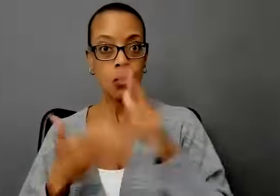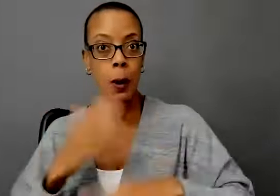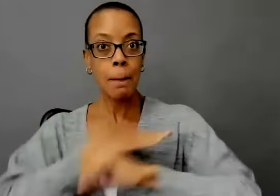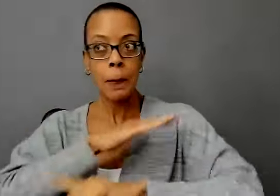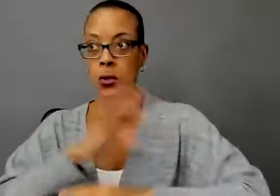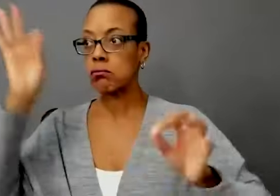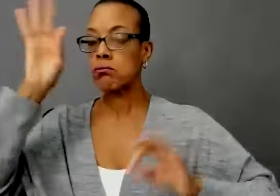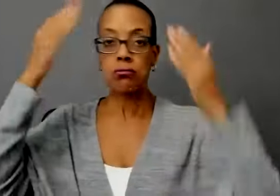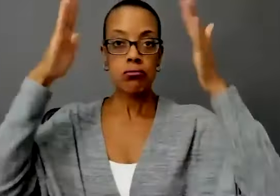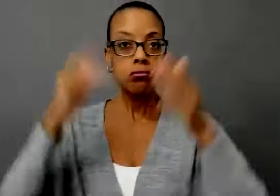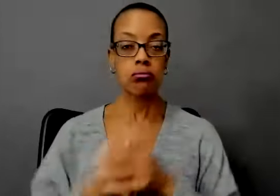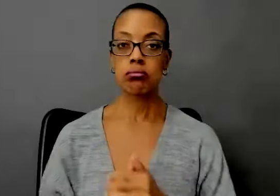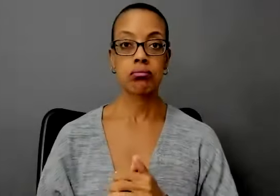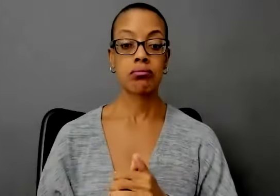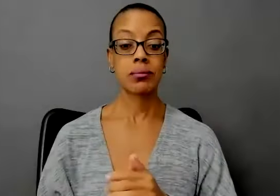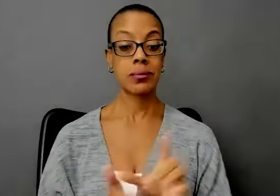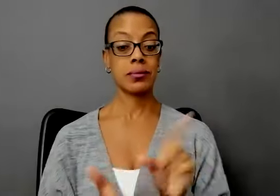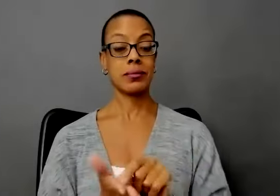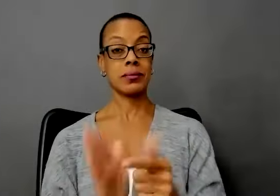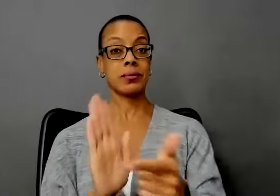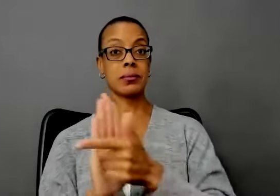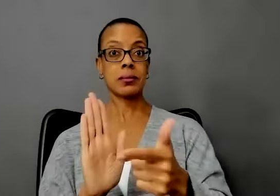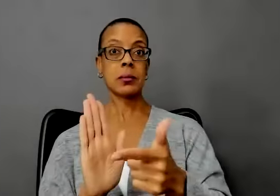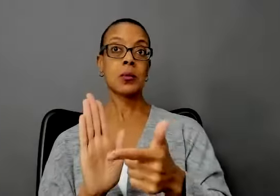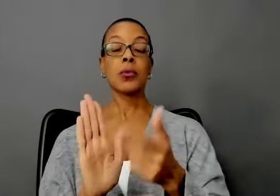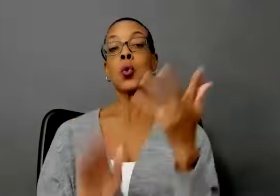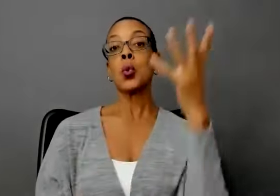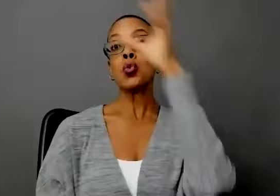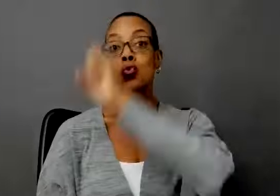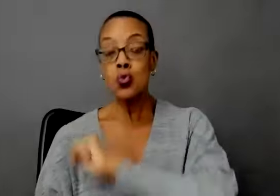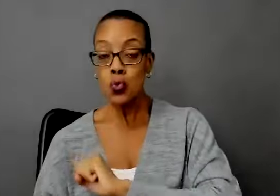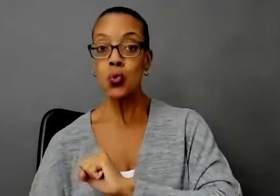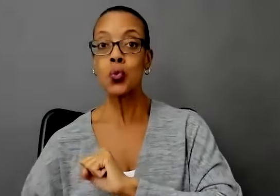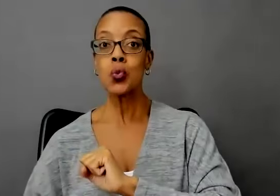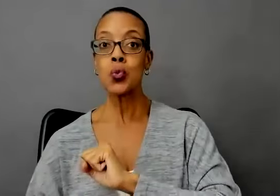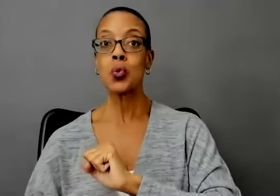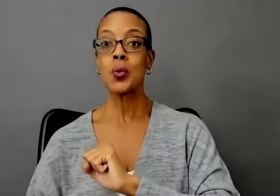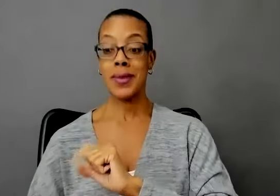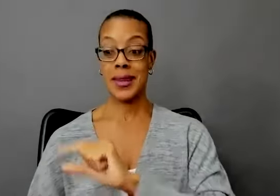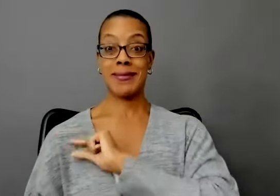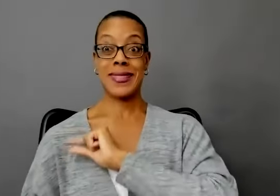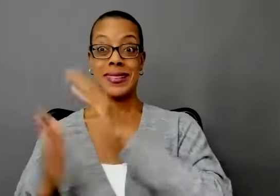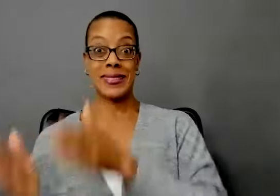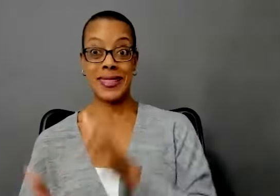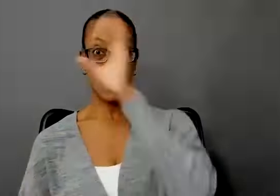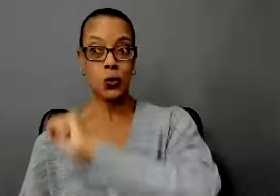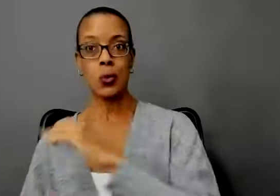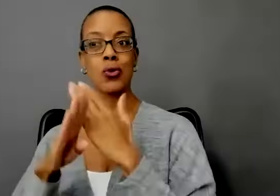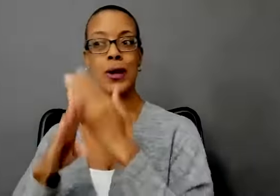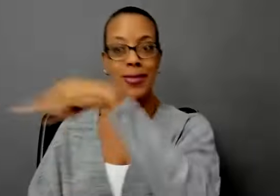And publication bans may give the impression that accused individuals are protected, causing additional further harm